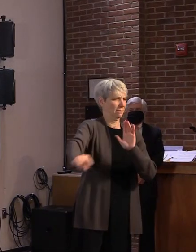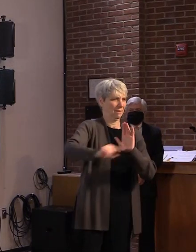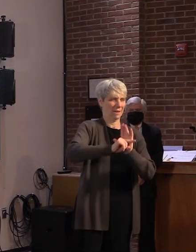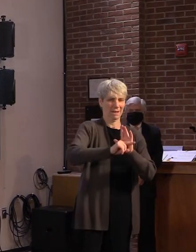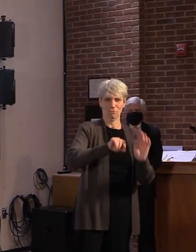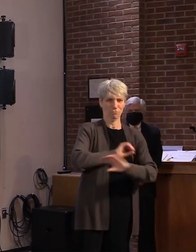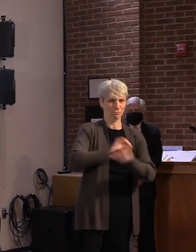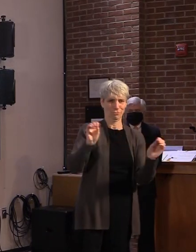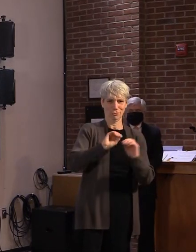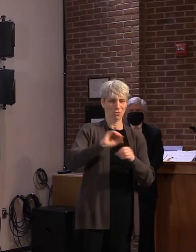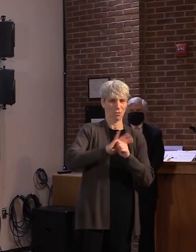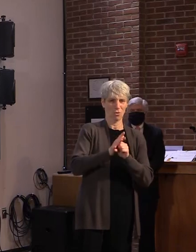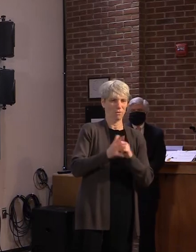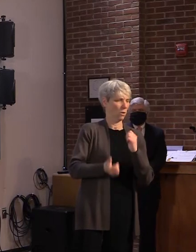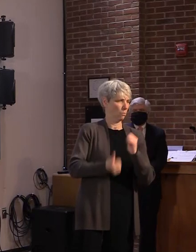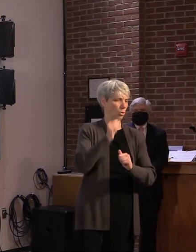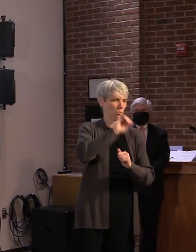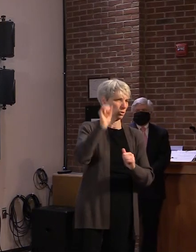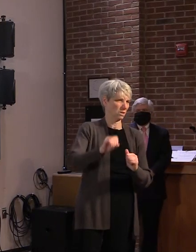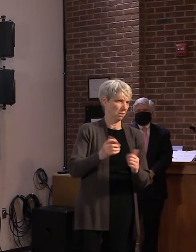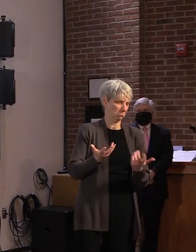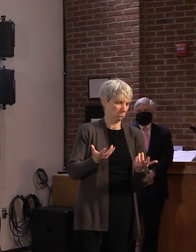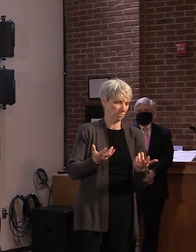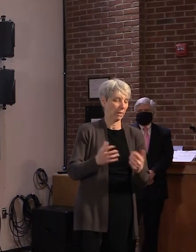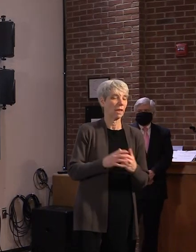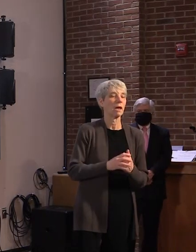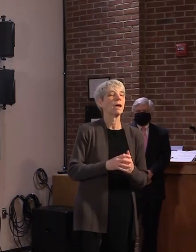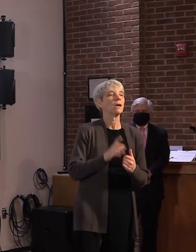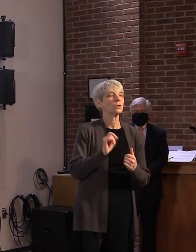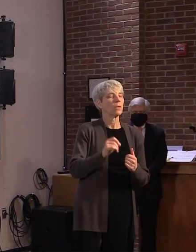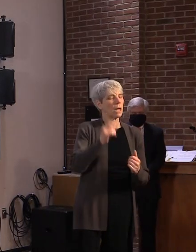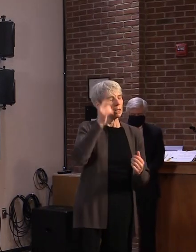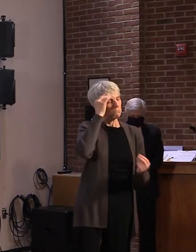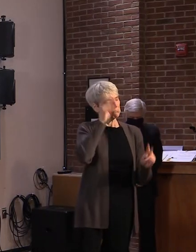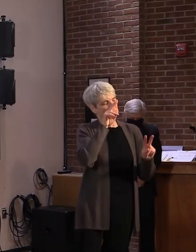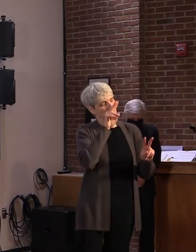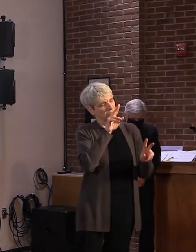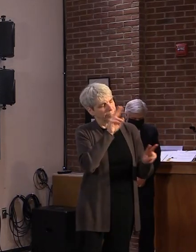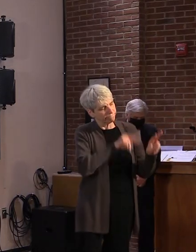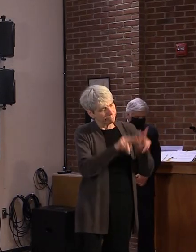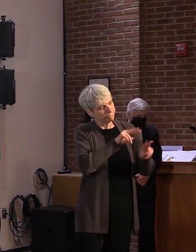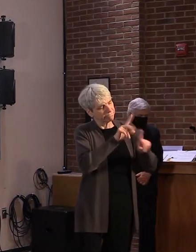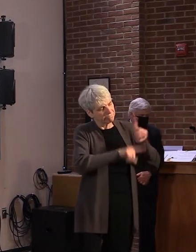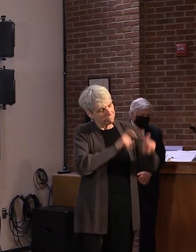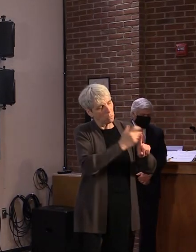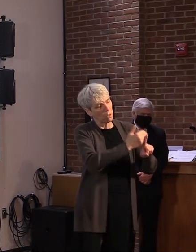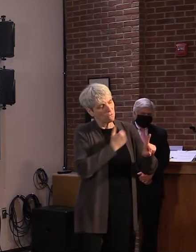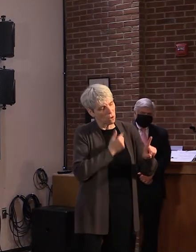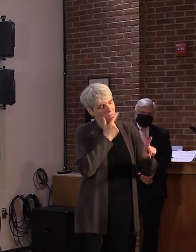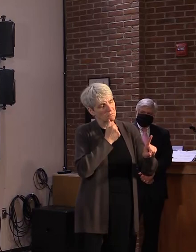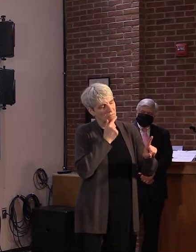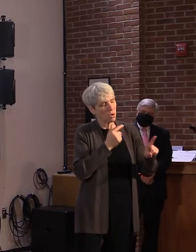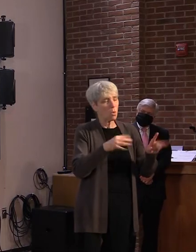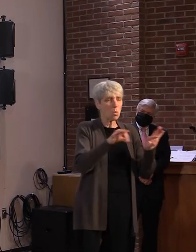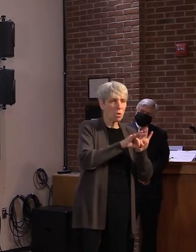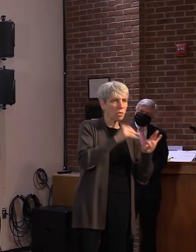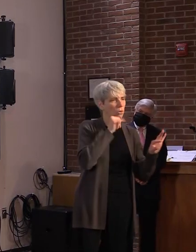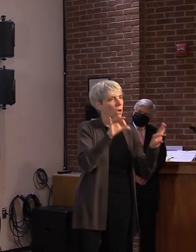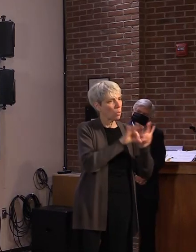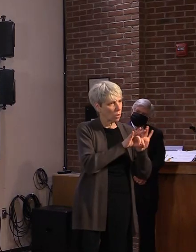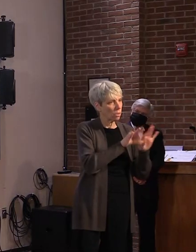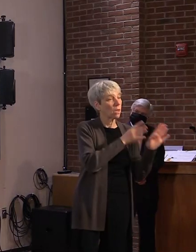In addition to pre-test probability, what about post-test probability? In other words, once you get the test